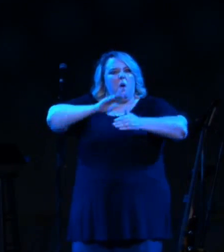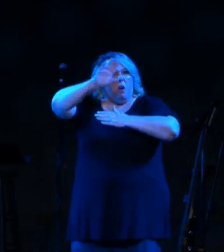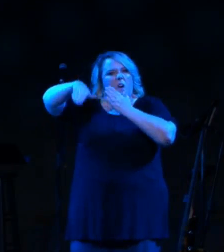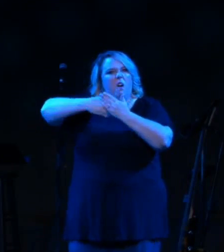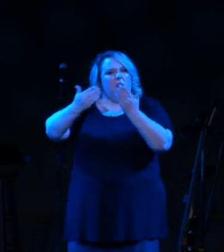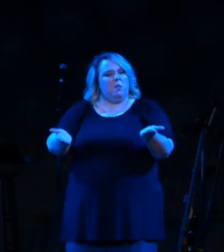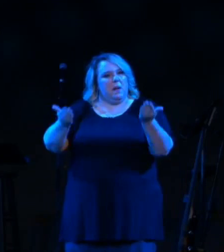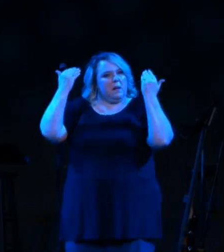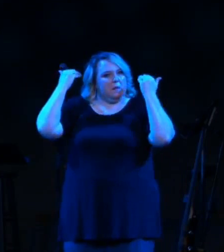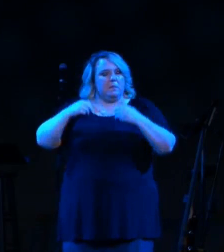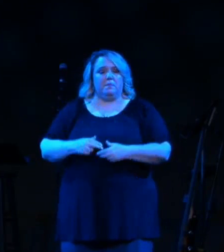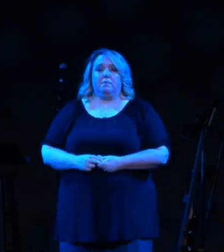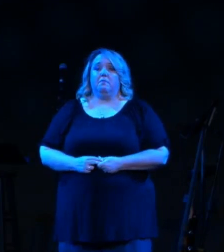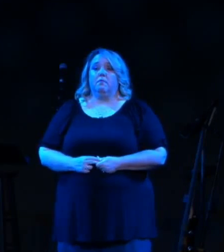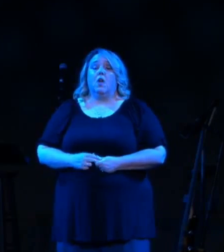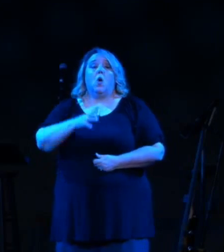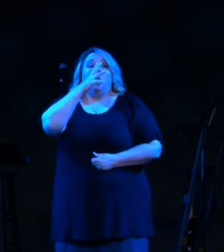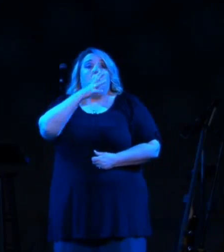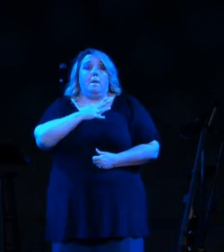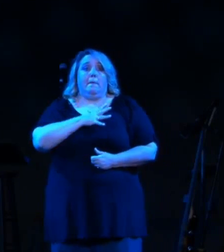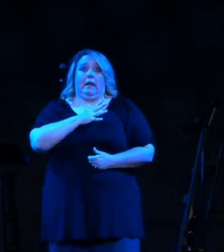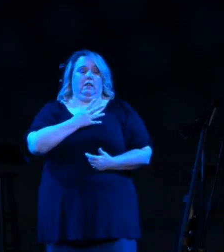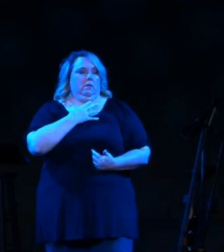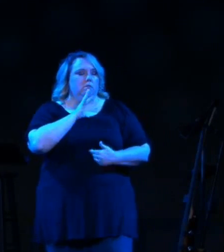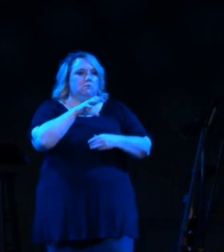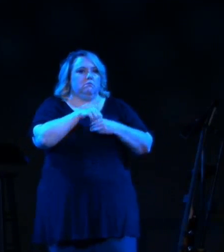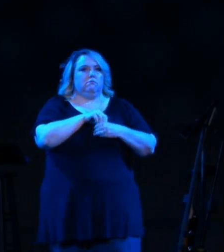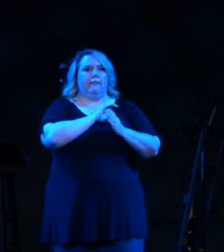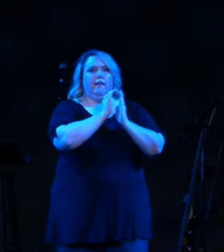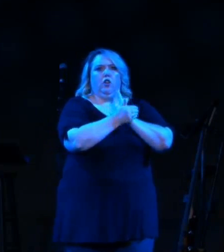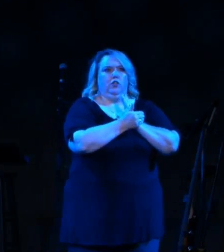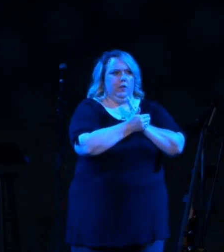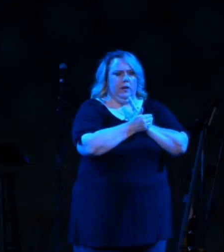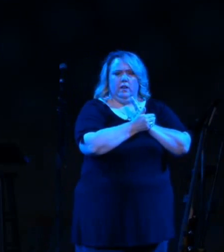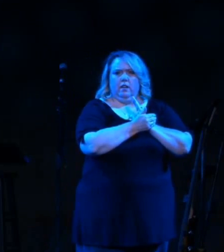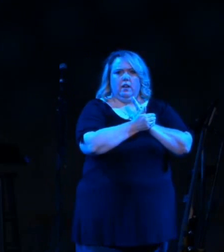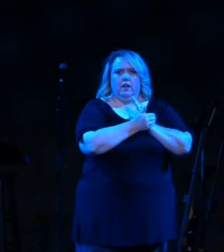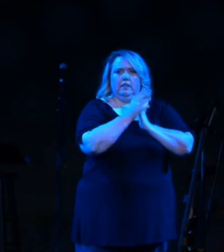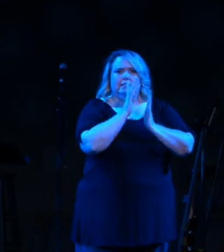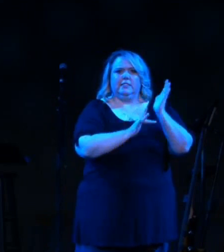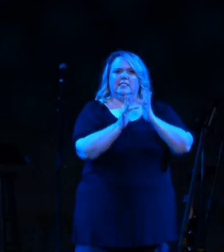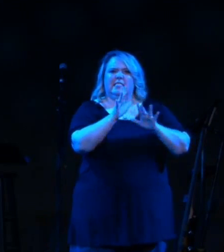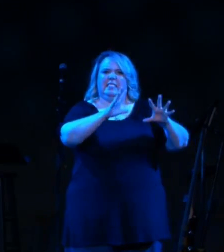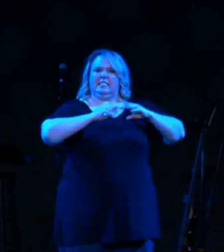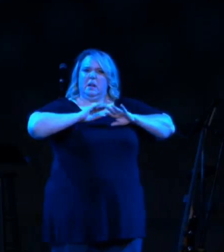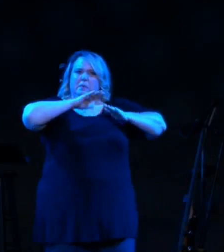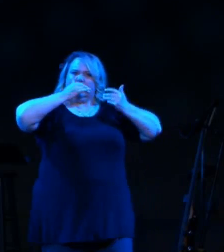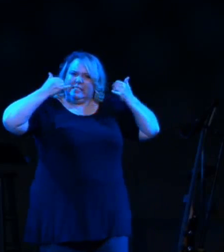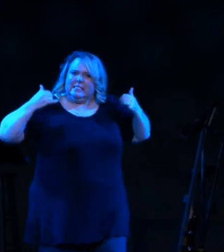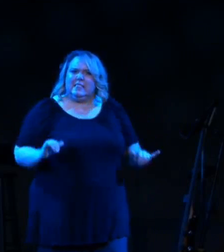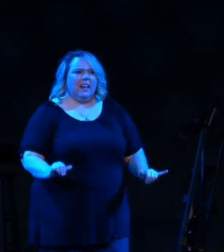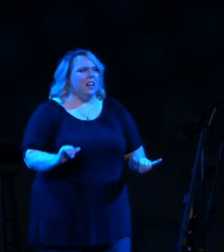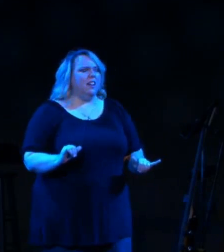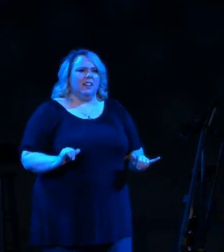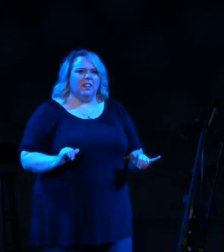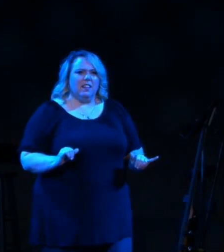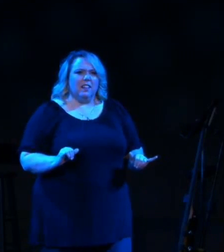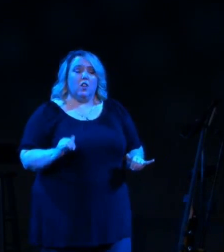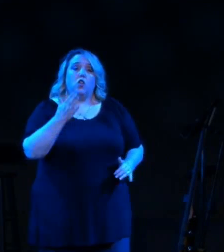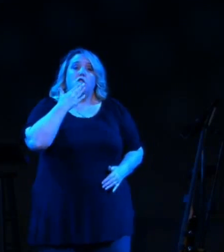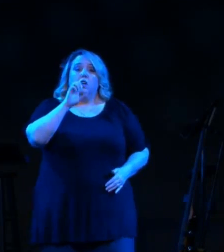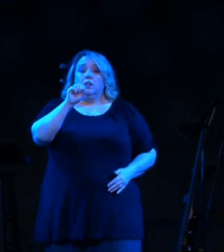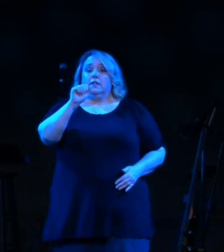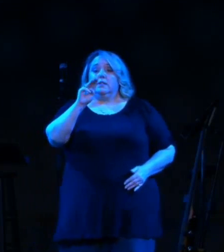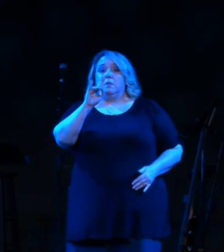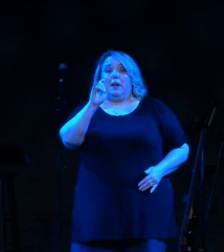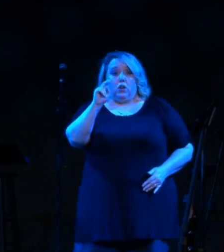all. The story of the woman caught in adultery, we see that there is room for all. The story of the Good